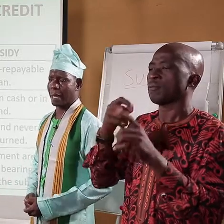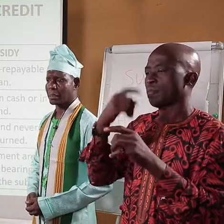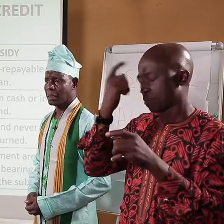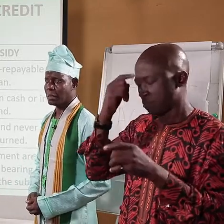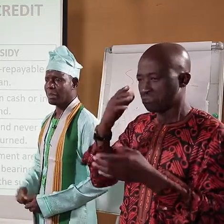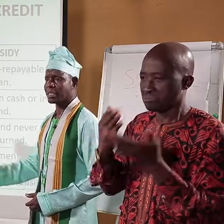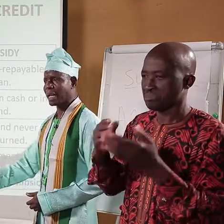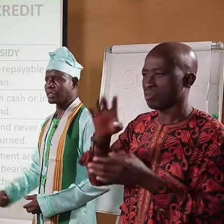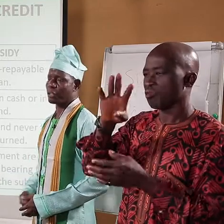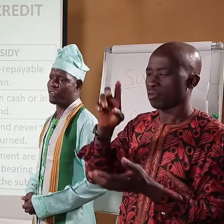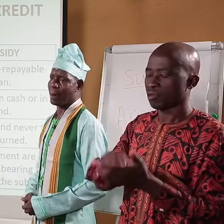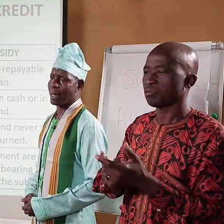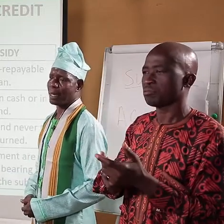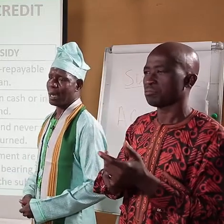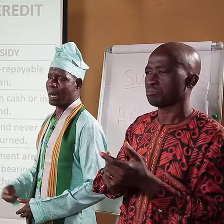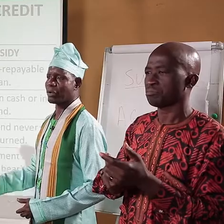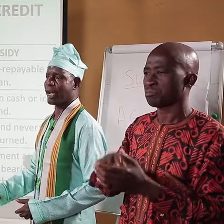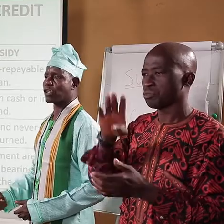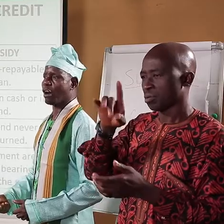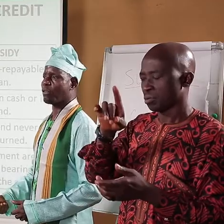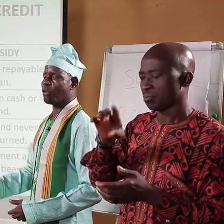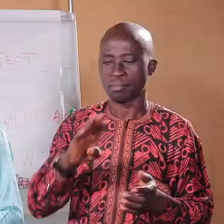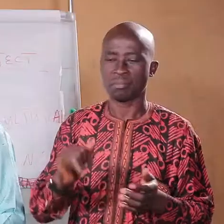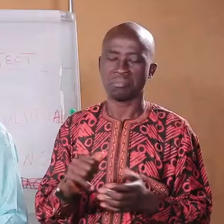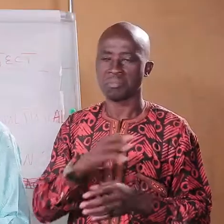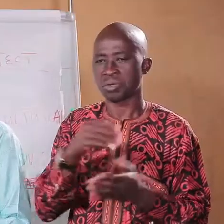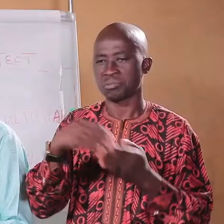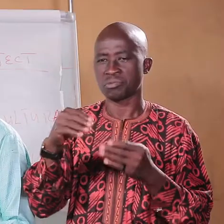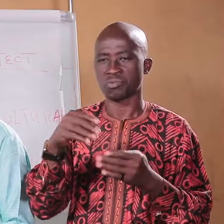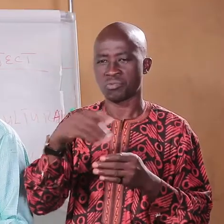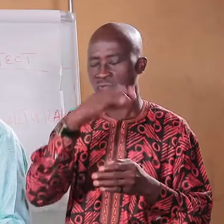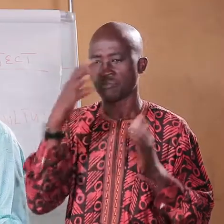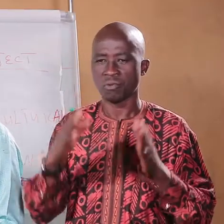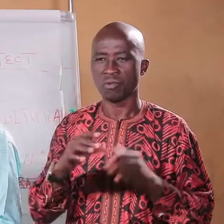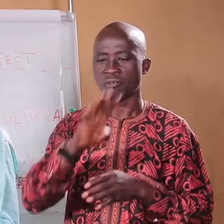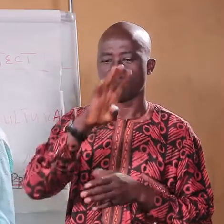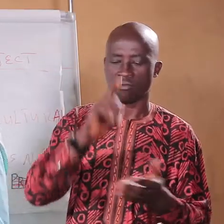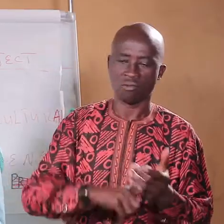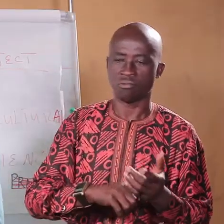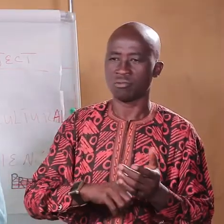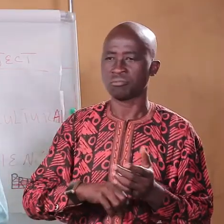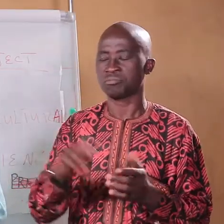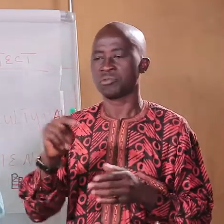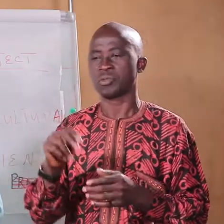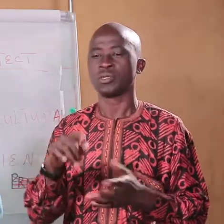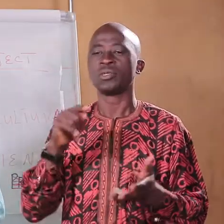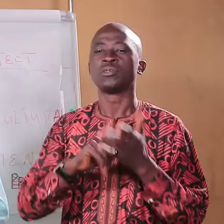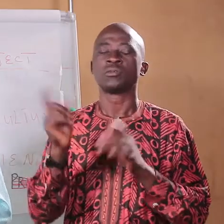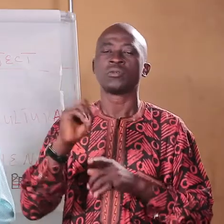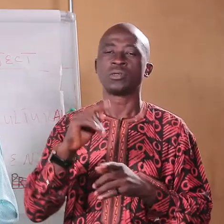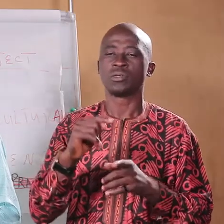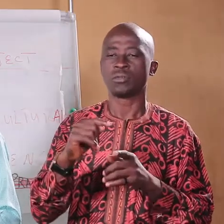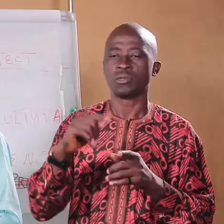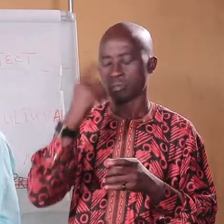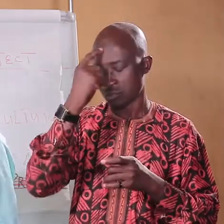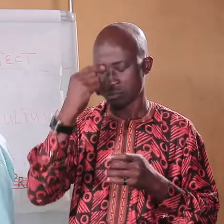per bag, but sell it to the farmer at the rate of 4,000 naira. So this is where the government is